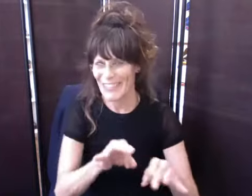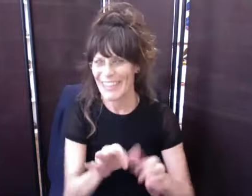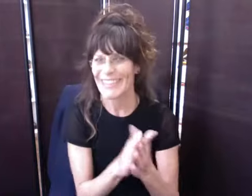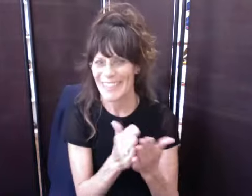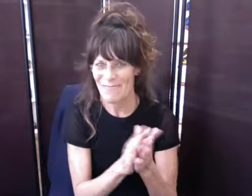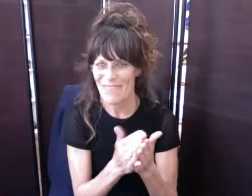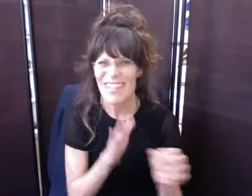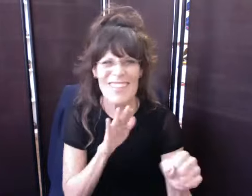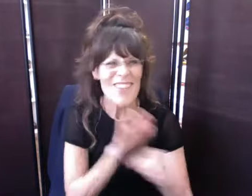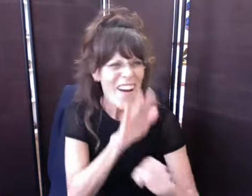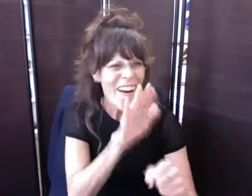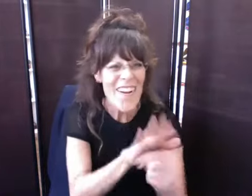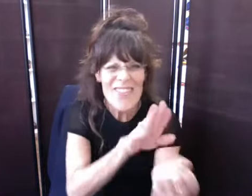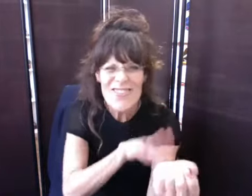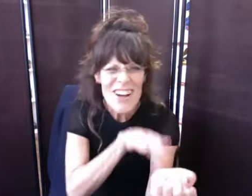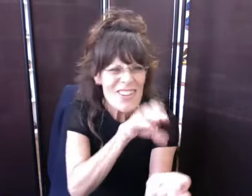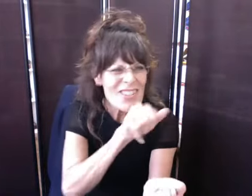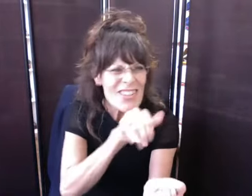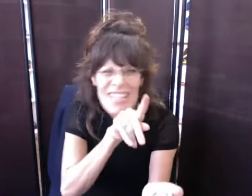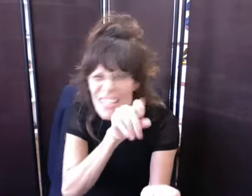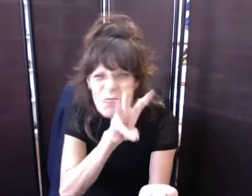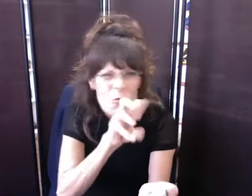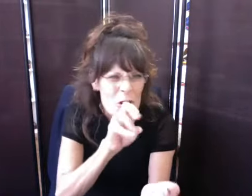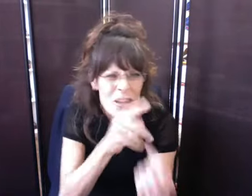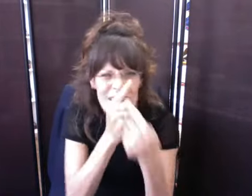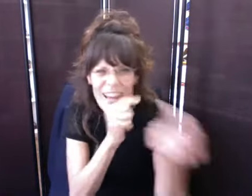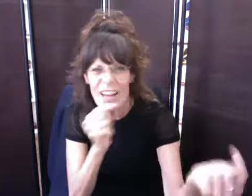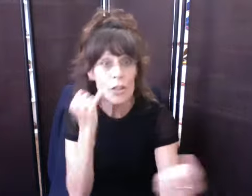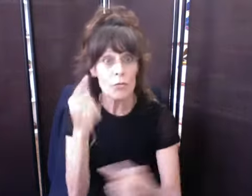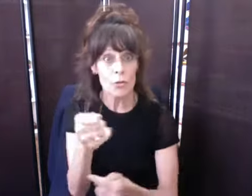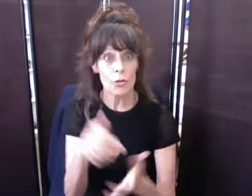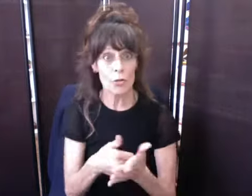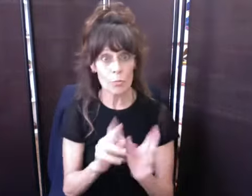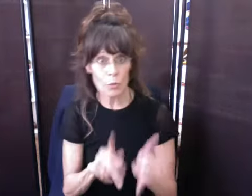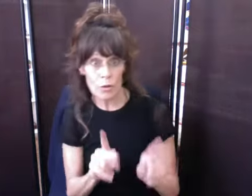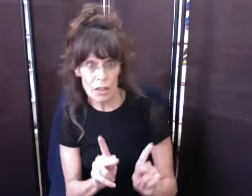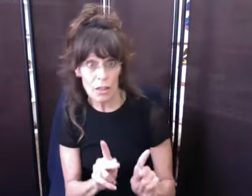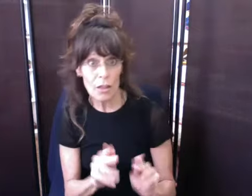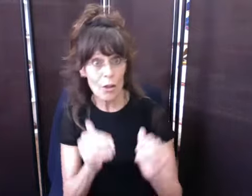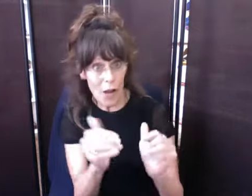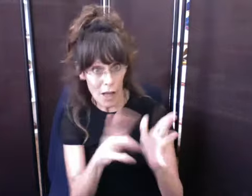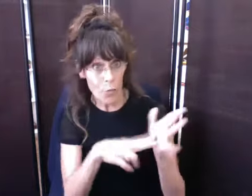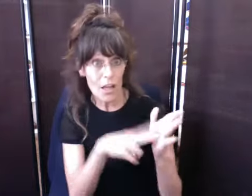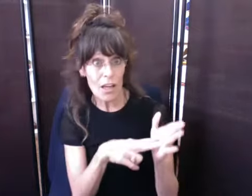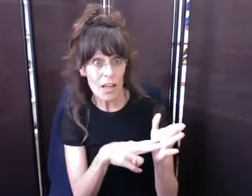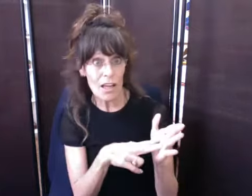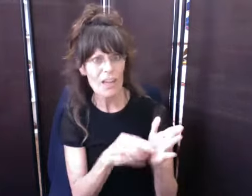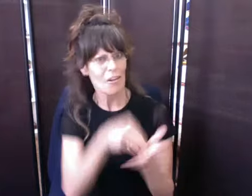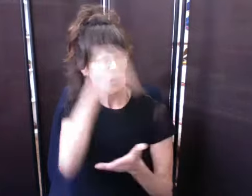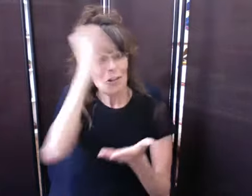Dr. Silkworth and that allergy thing. And if you're new tonight, just to let you know, you can go there and read that stuff, and you can learn a lot about that.